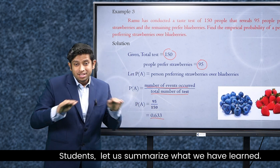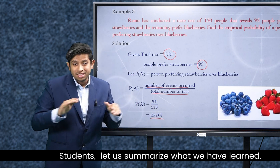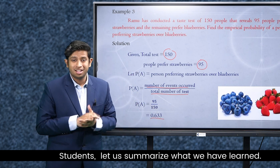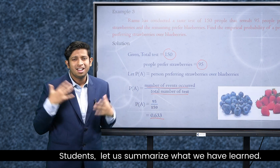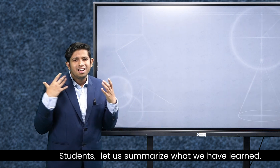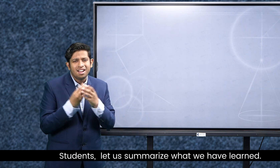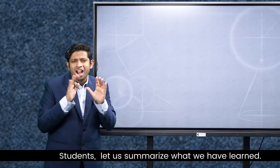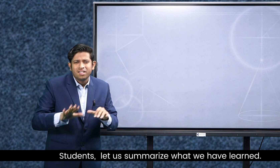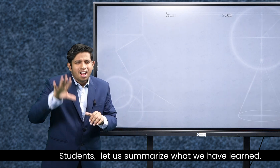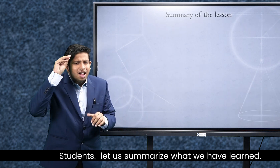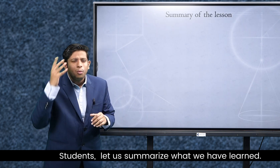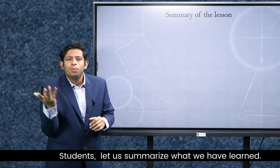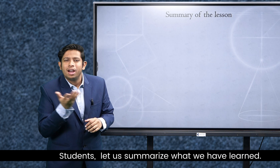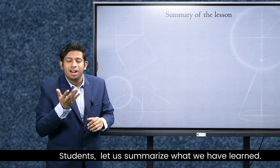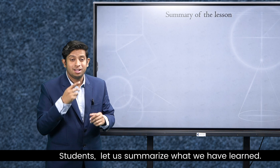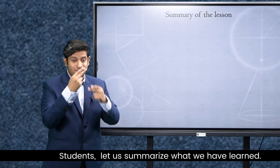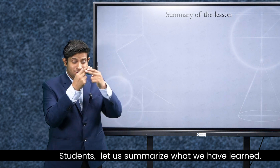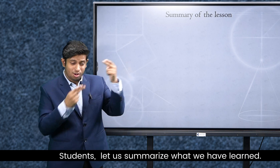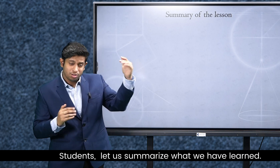Students, let us summarize what we have learned.